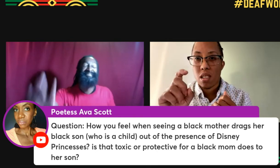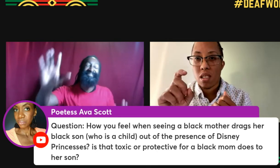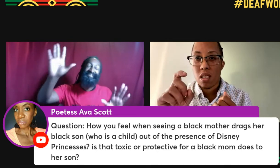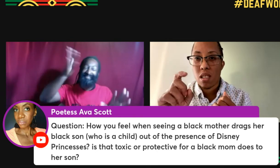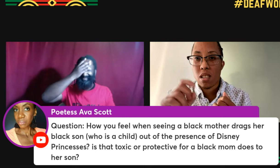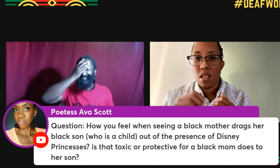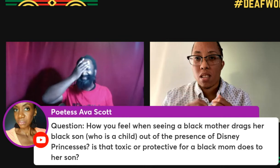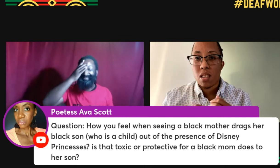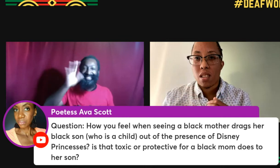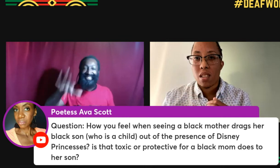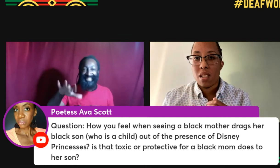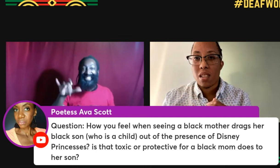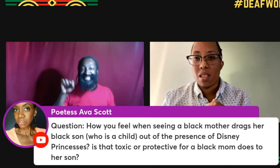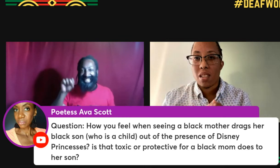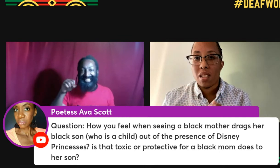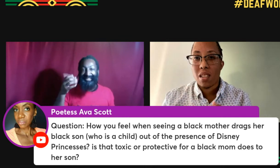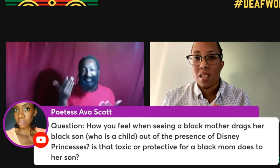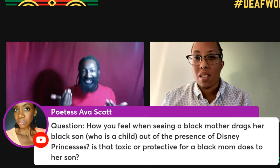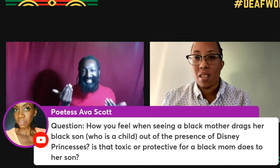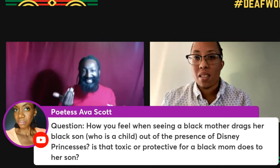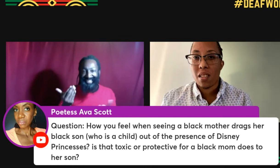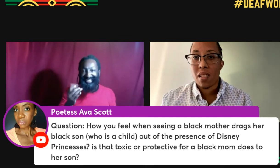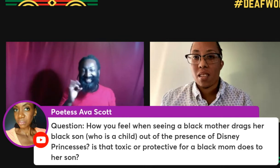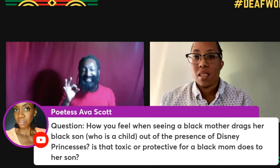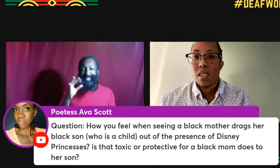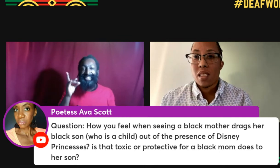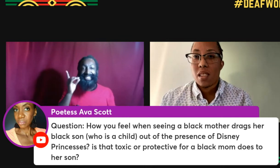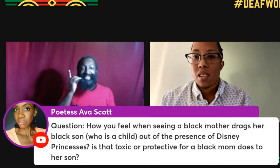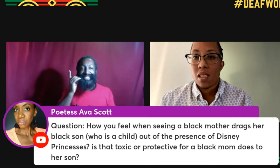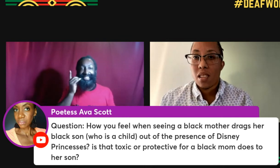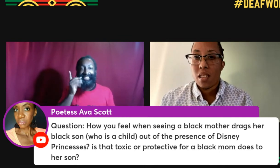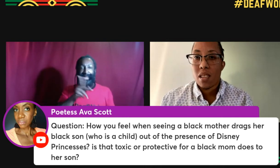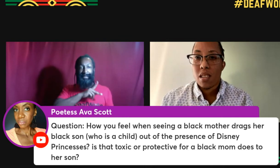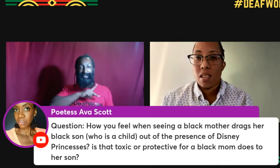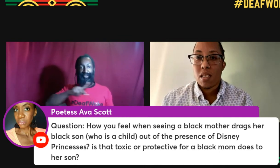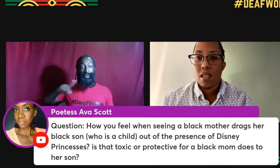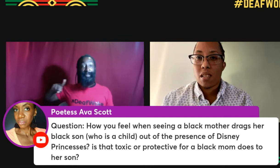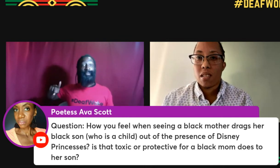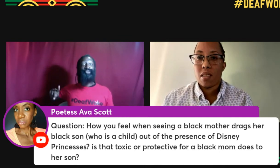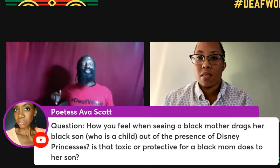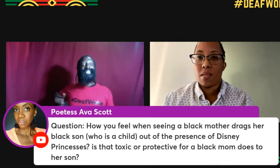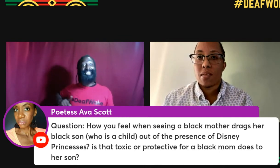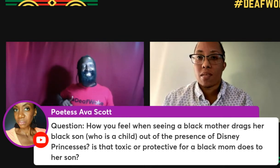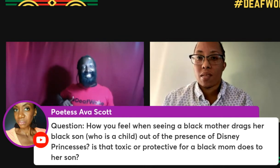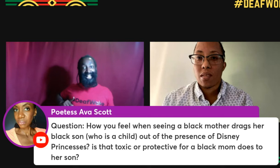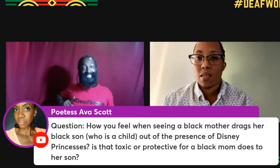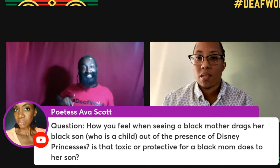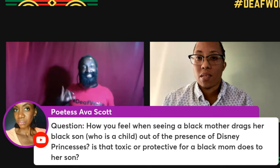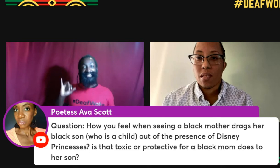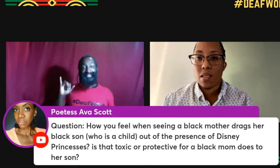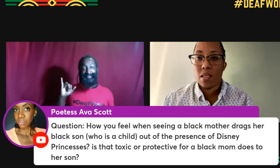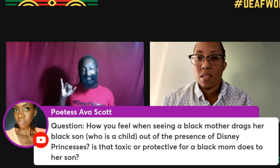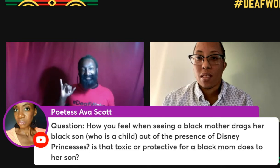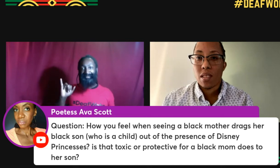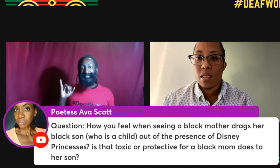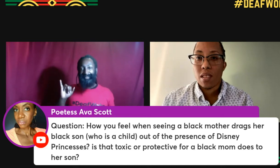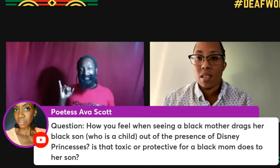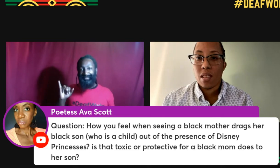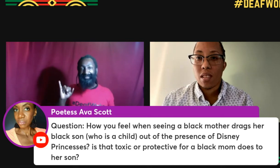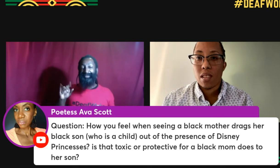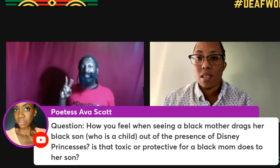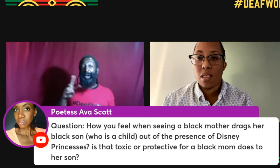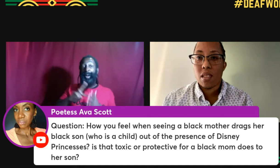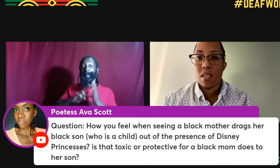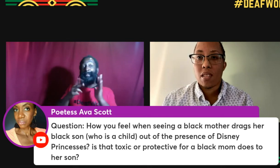Is this a presence? Oh, the presence. Princess. Oh,